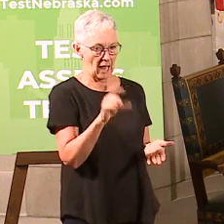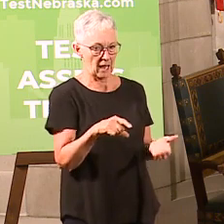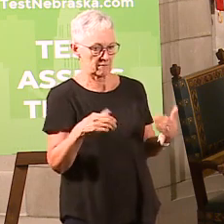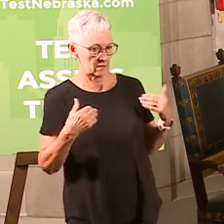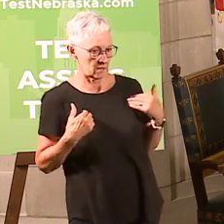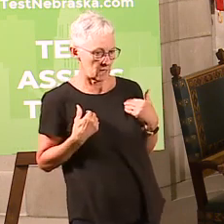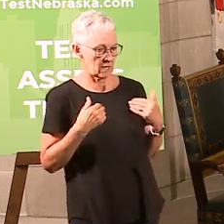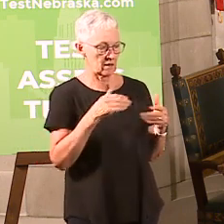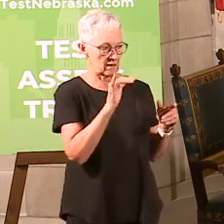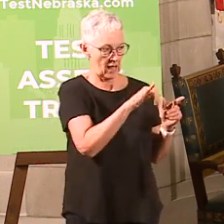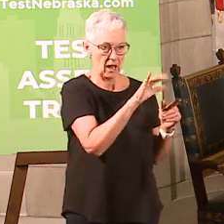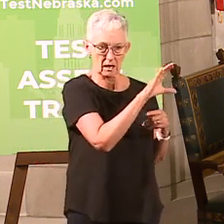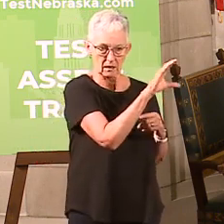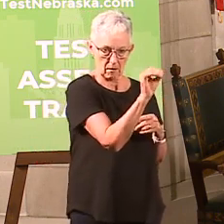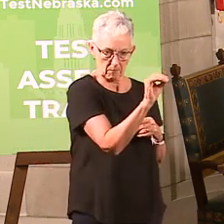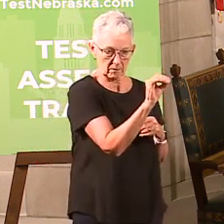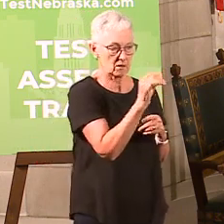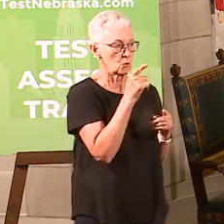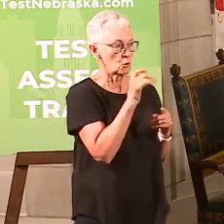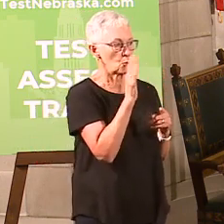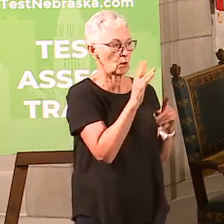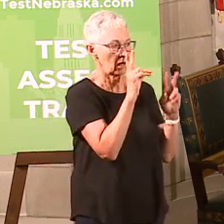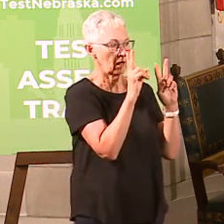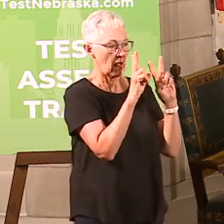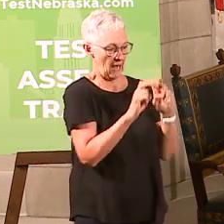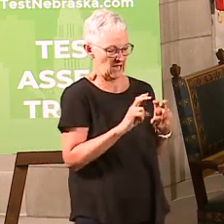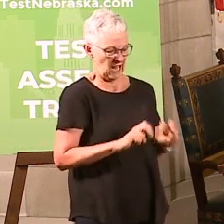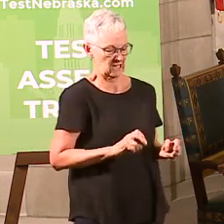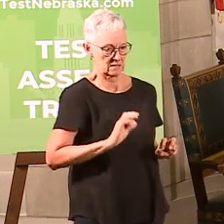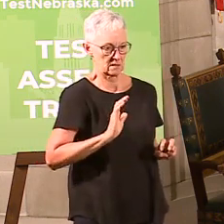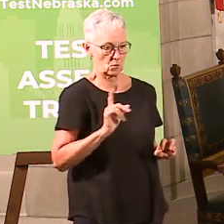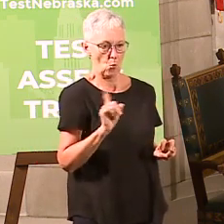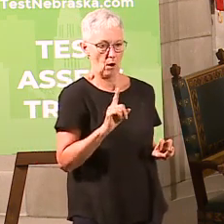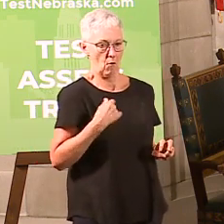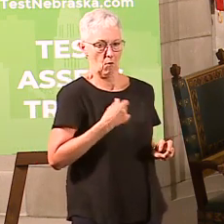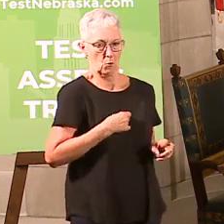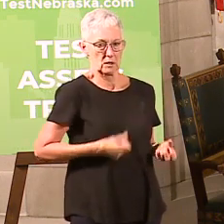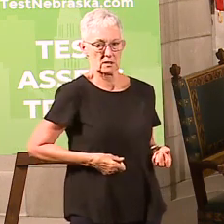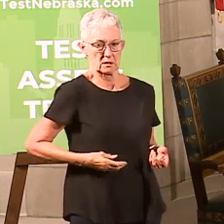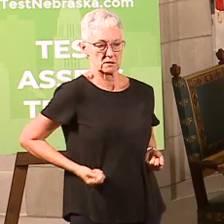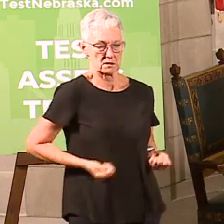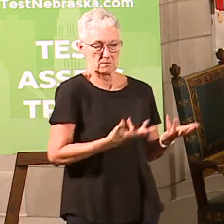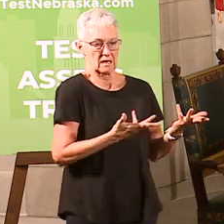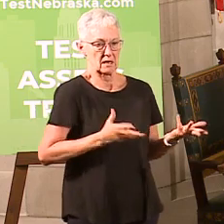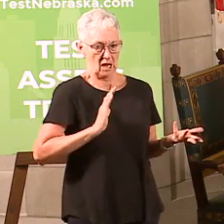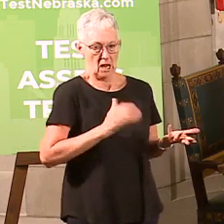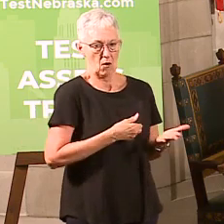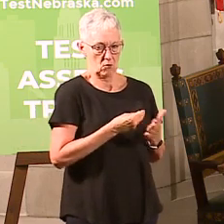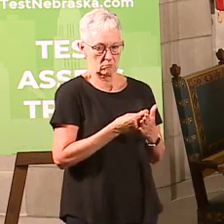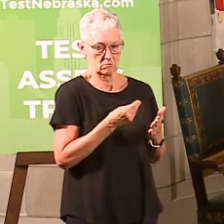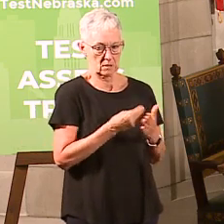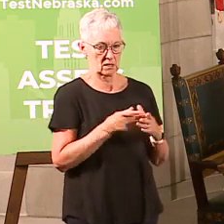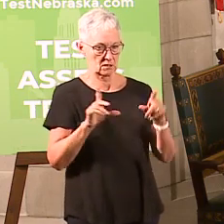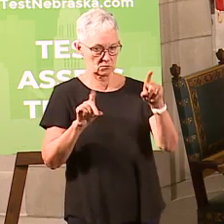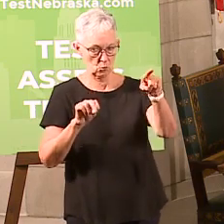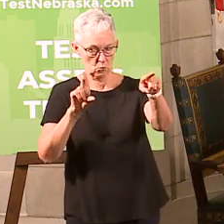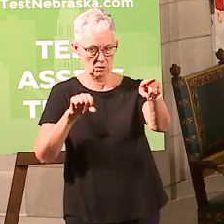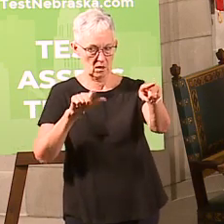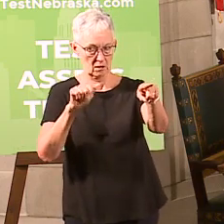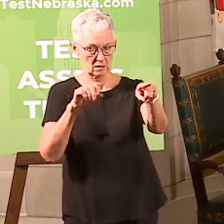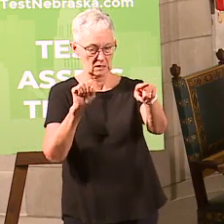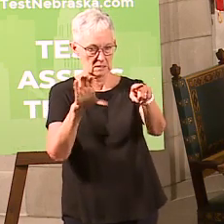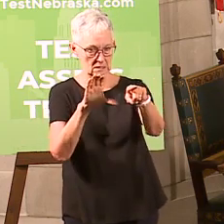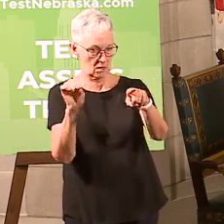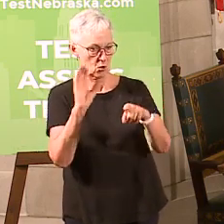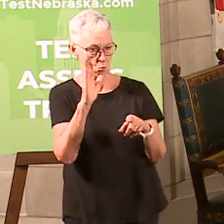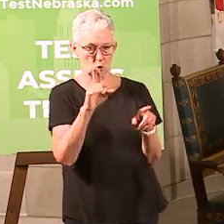could, again, keep track and document all this. My understanding is Douglas County is also going to be using Deloitte & Touche, which will help facilitate that we're keeping